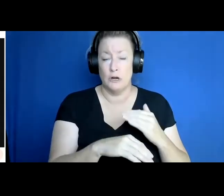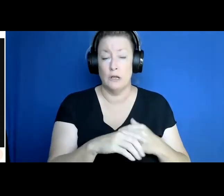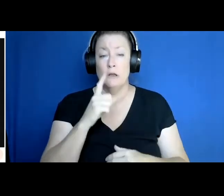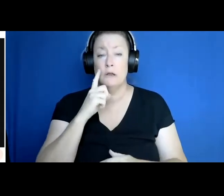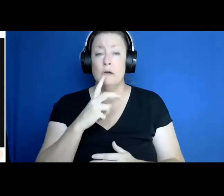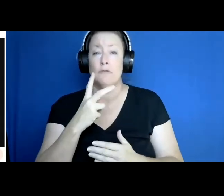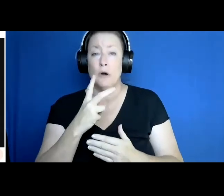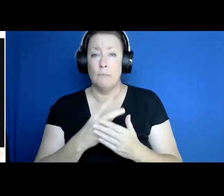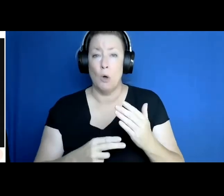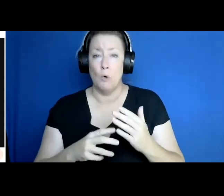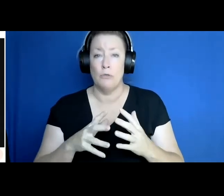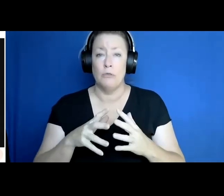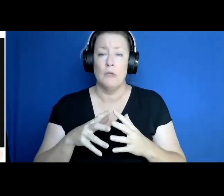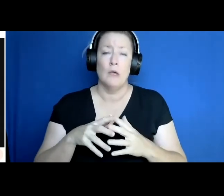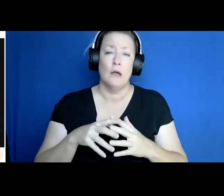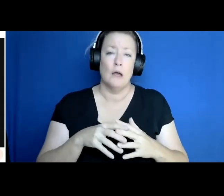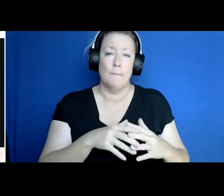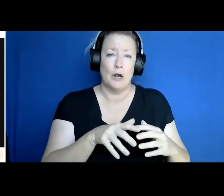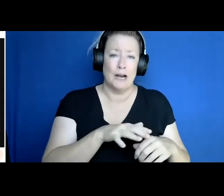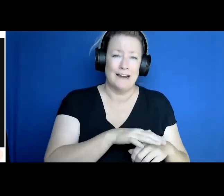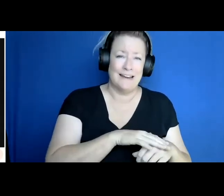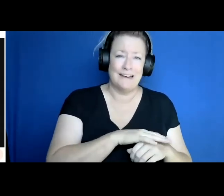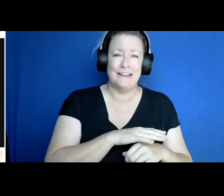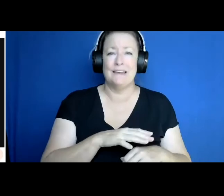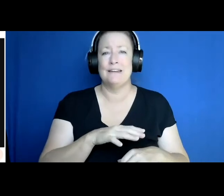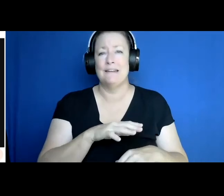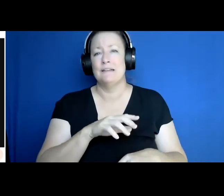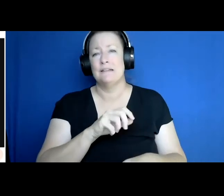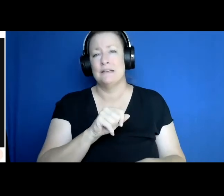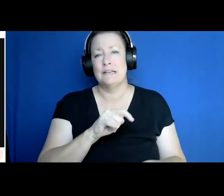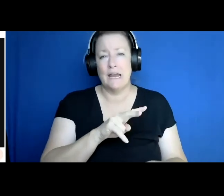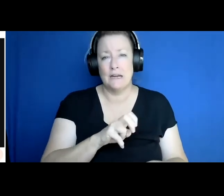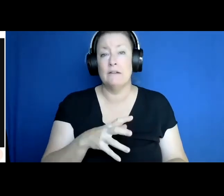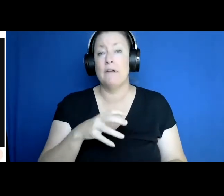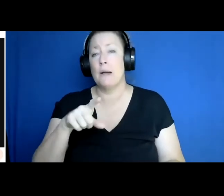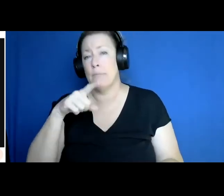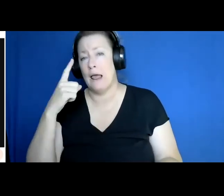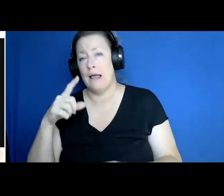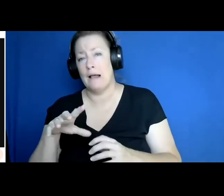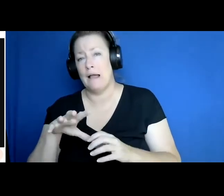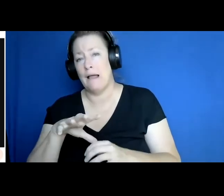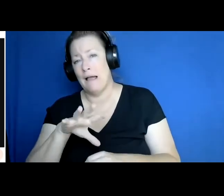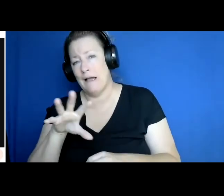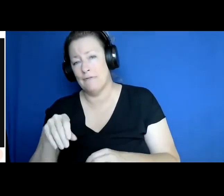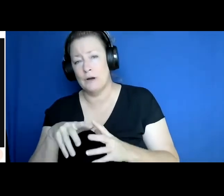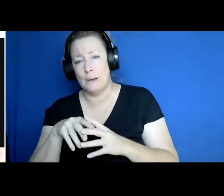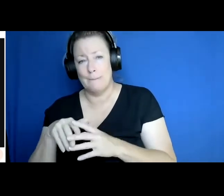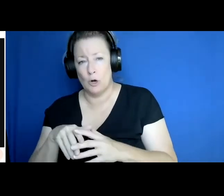and Alaska Natives and Black and African Americans, we will start there.